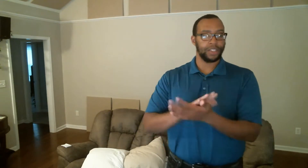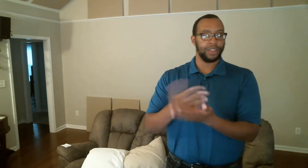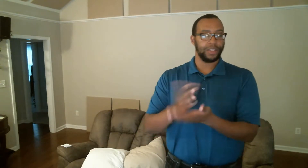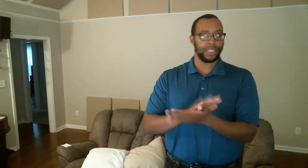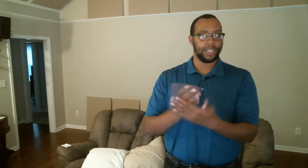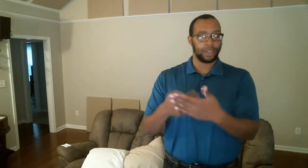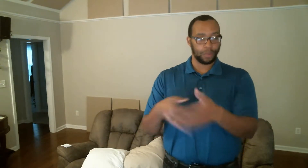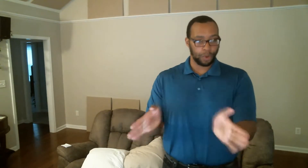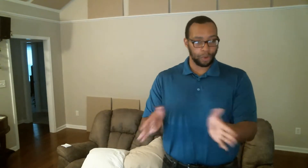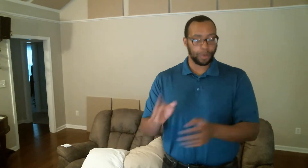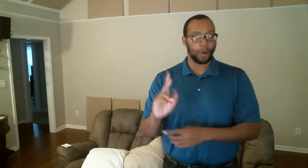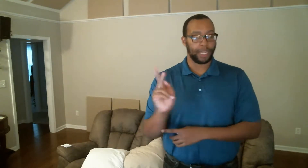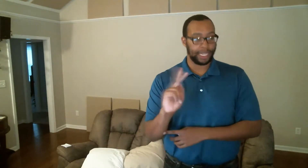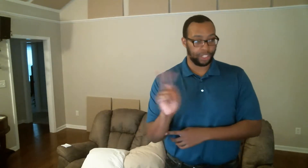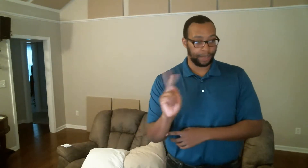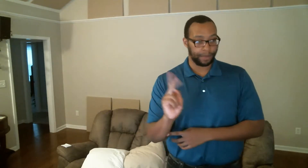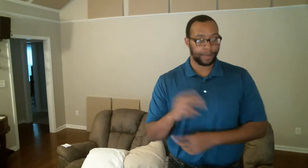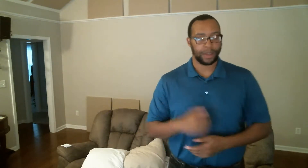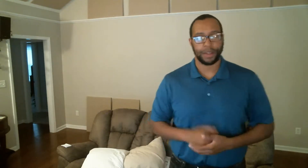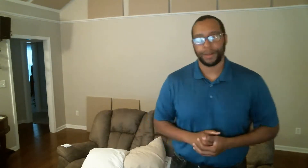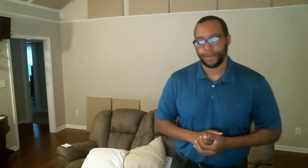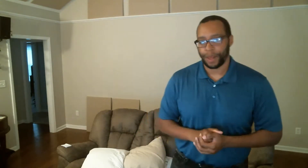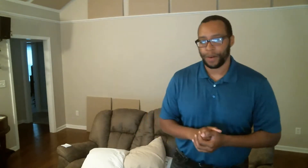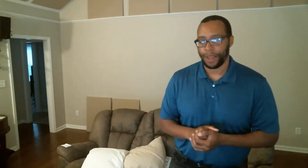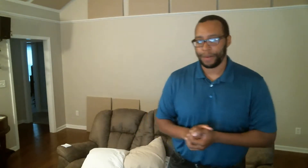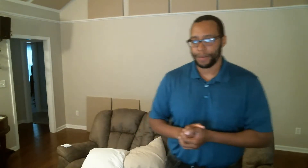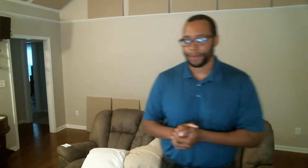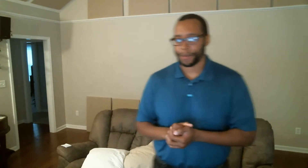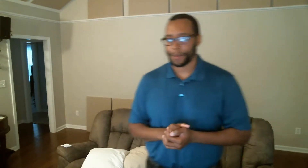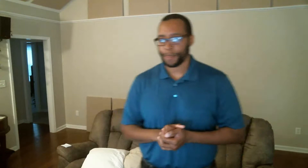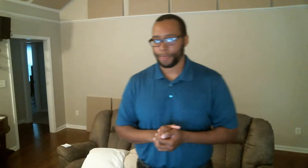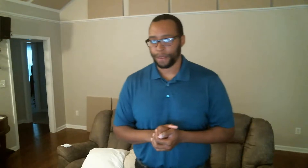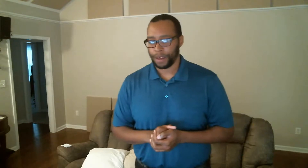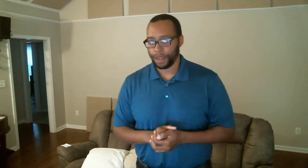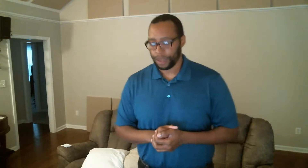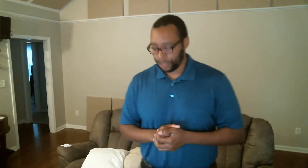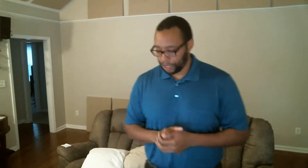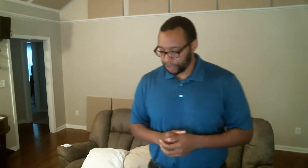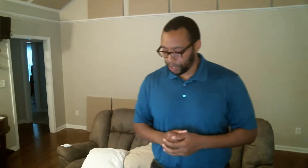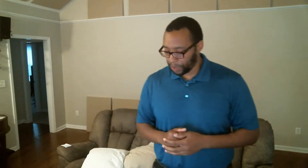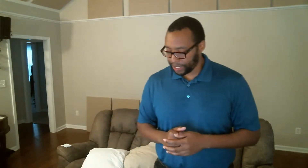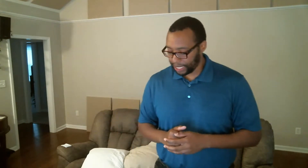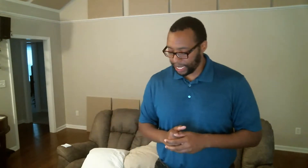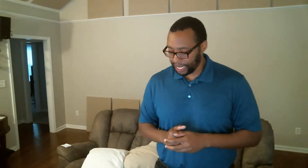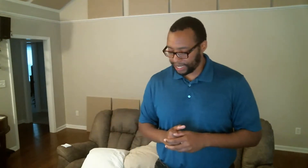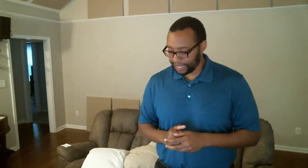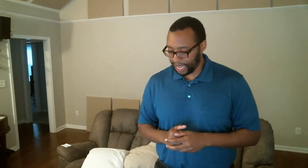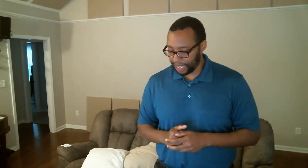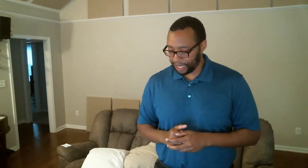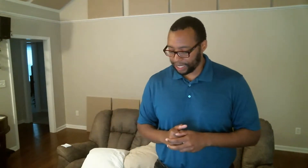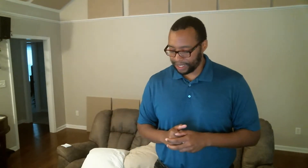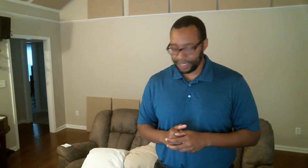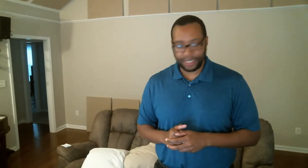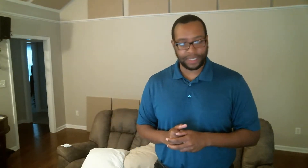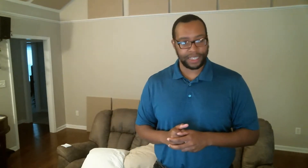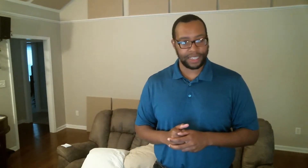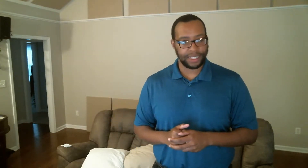see cook, room, or kitchen. All right. So once again, that sign, the sentence is,